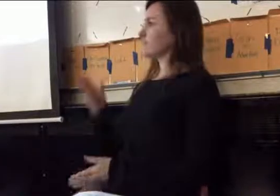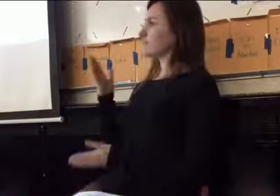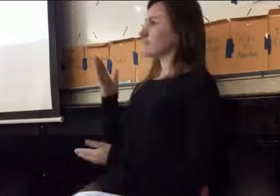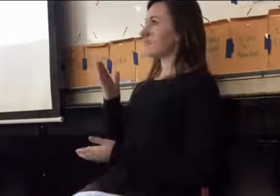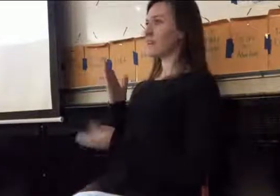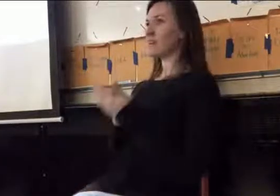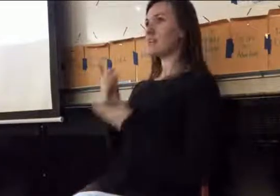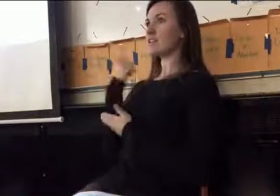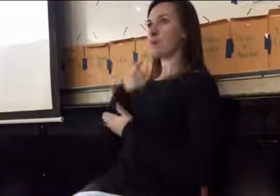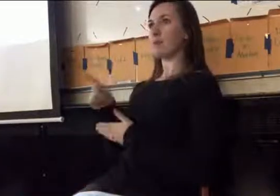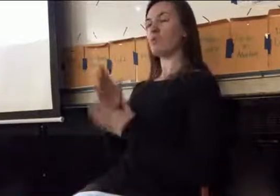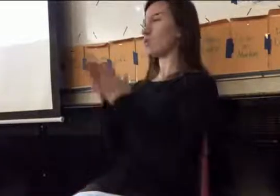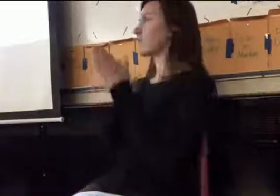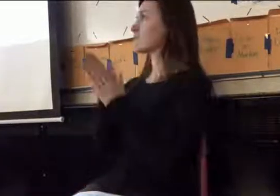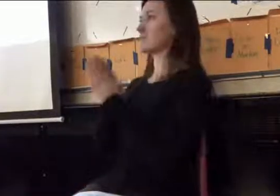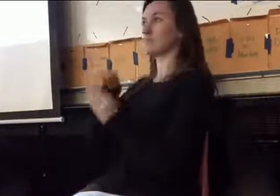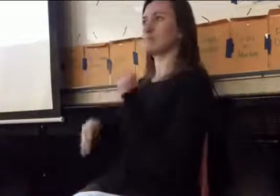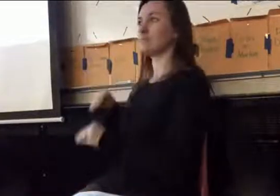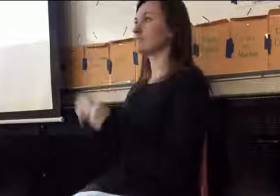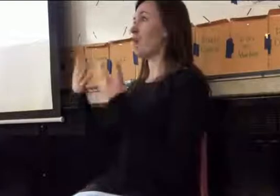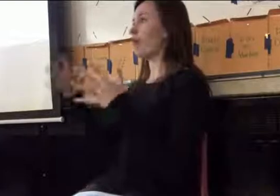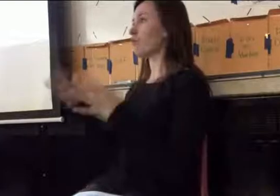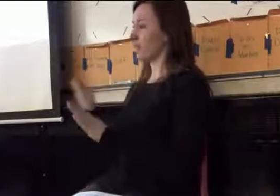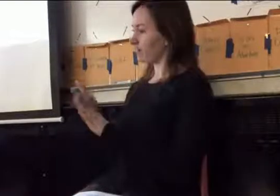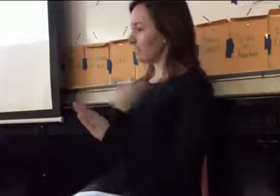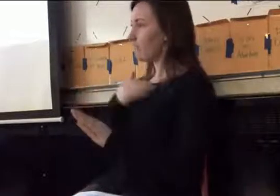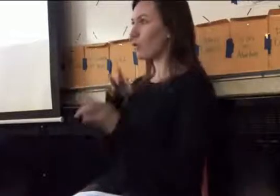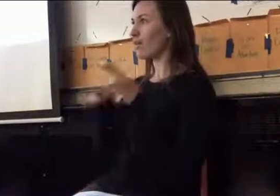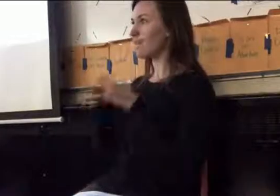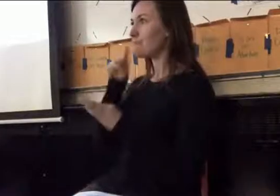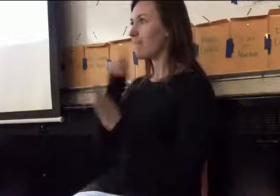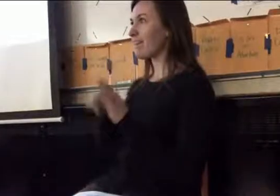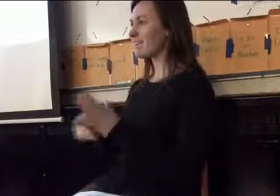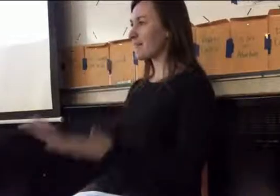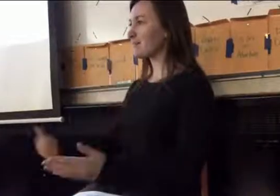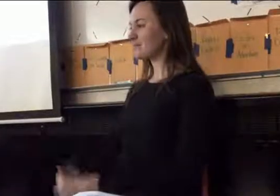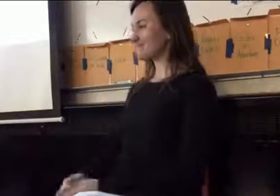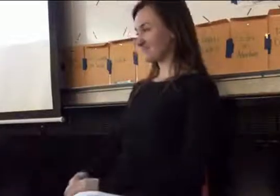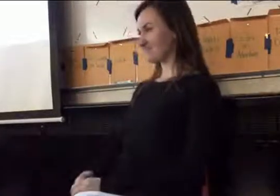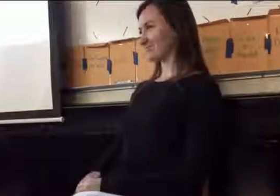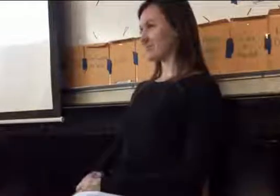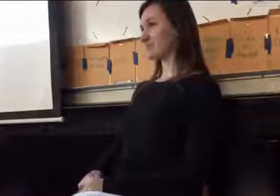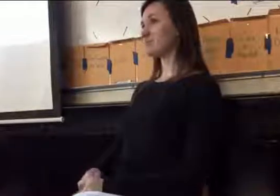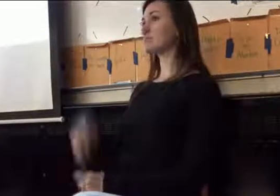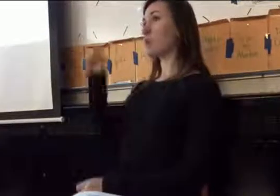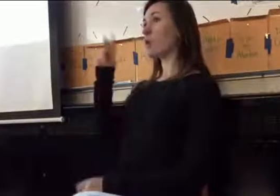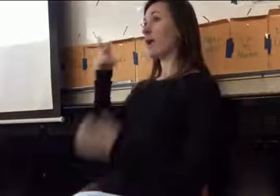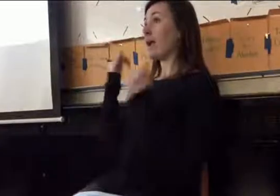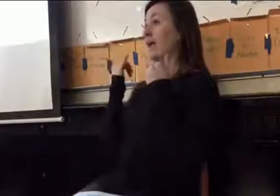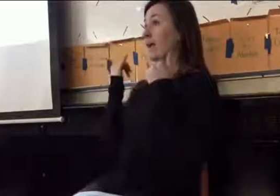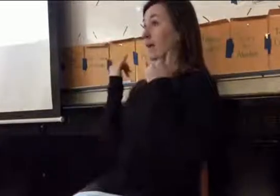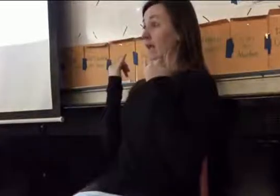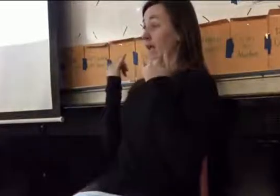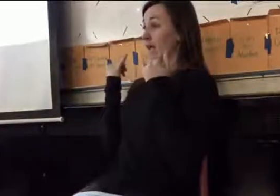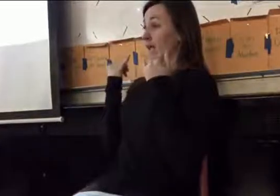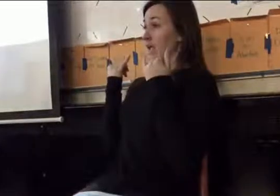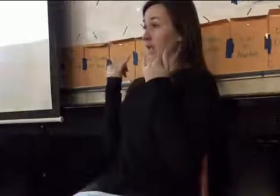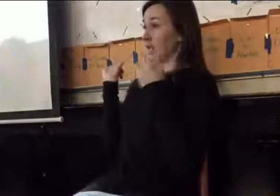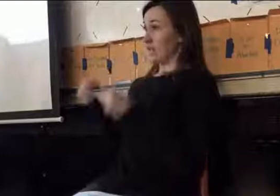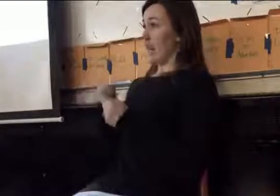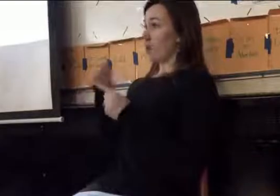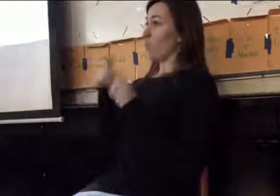already put like 100% of your stuff away before we even explain the assignment. Okay? Now, when you go to look at